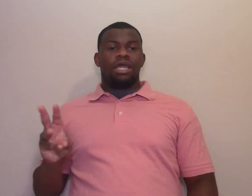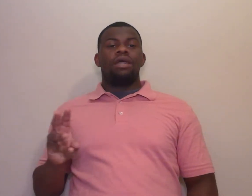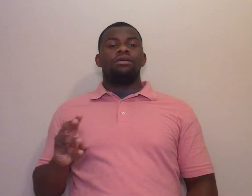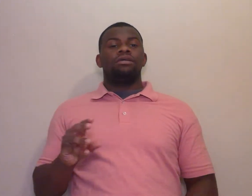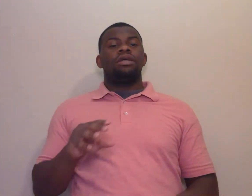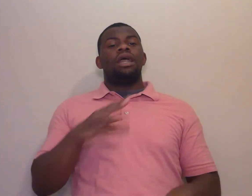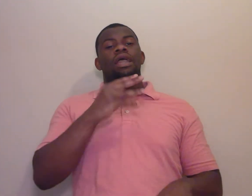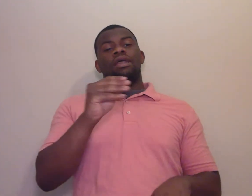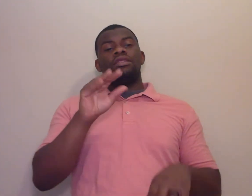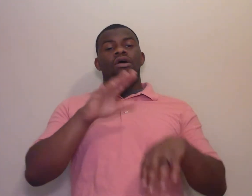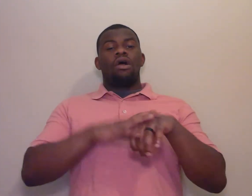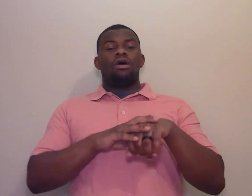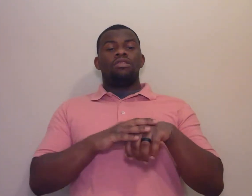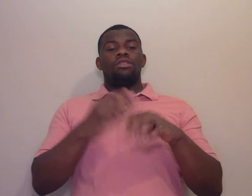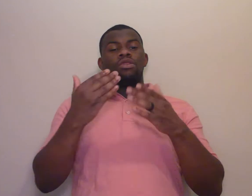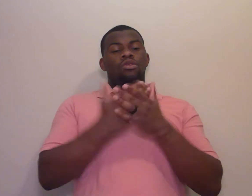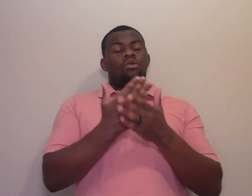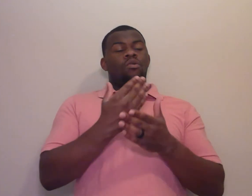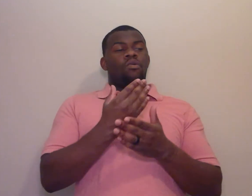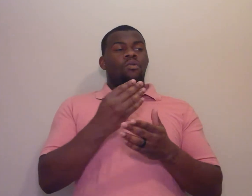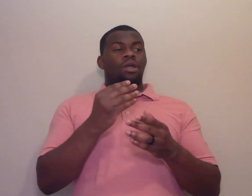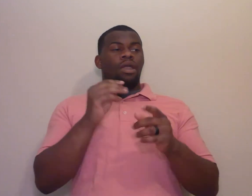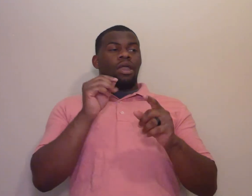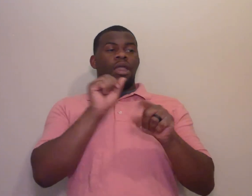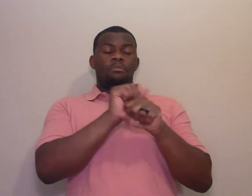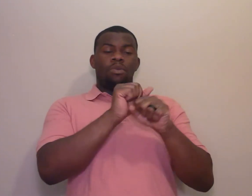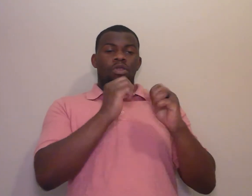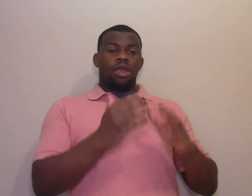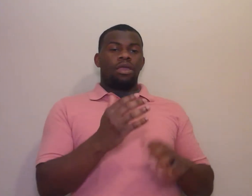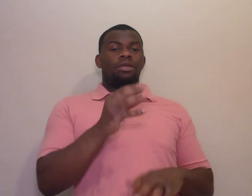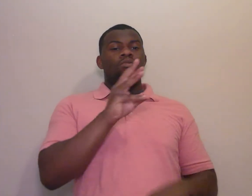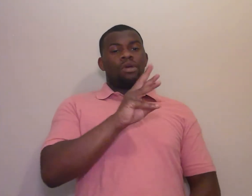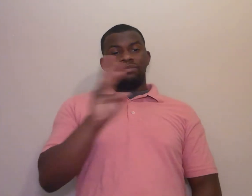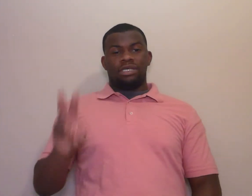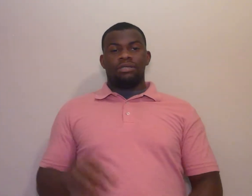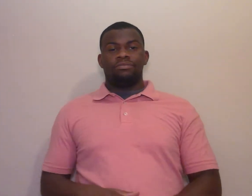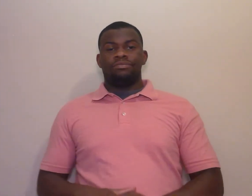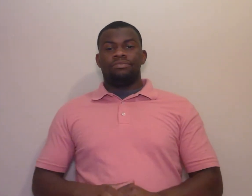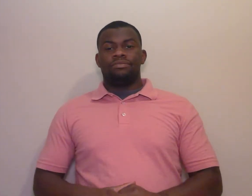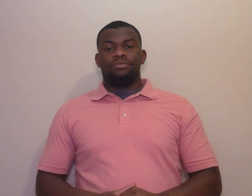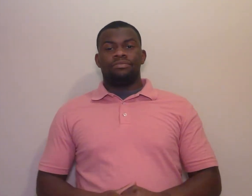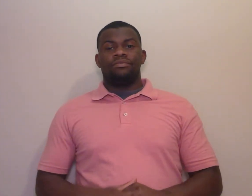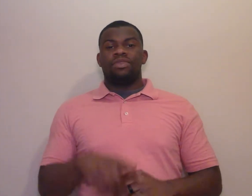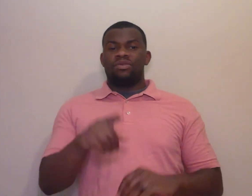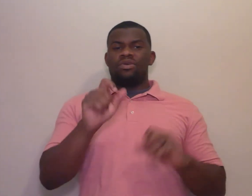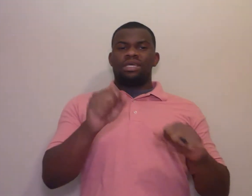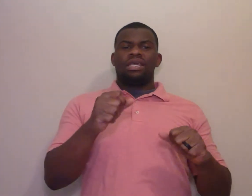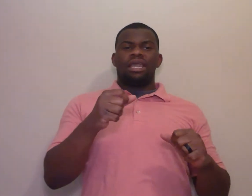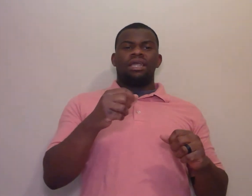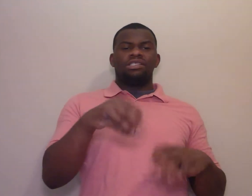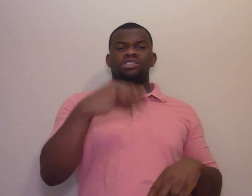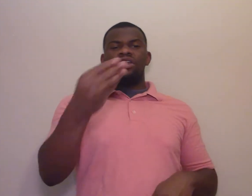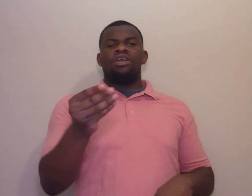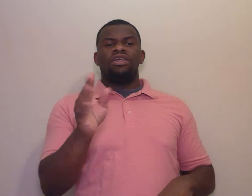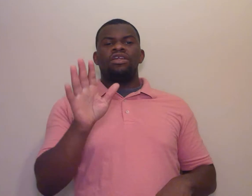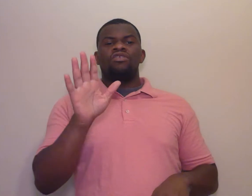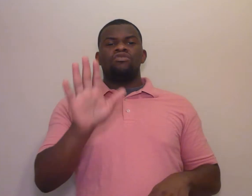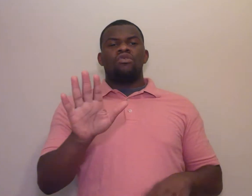site. Employees have 31 days from the first day of employment to turn in the enrollment information for benefits. If you miss